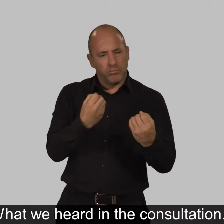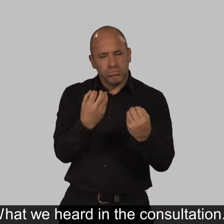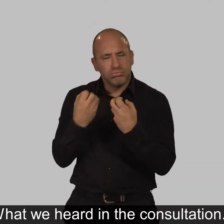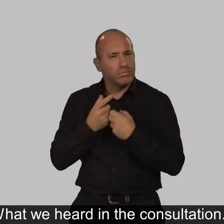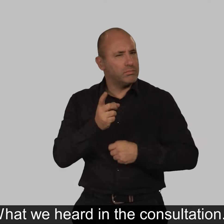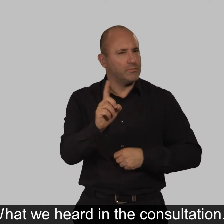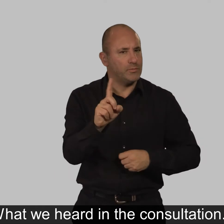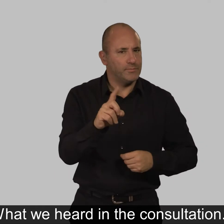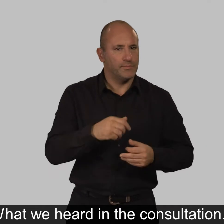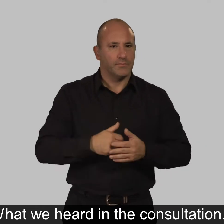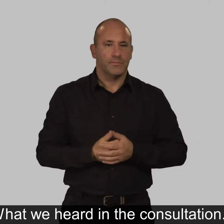What we heard in the consultation.